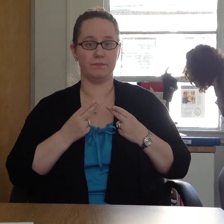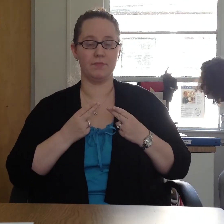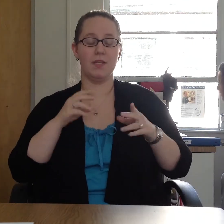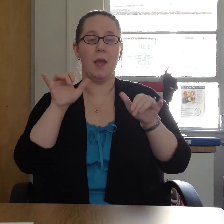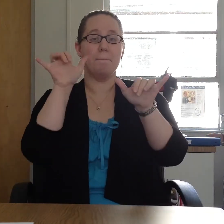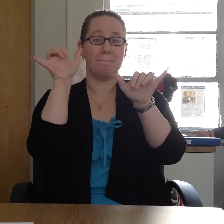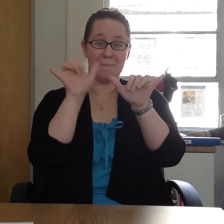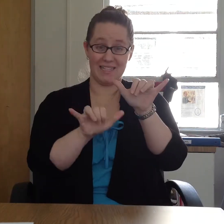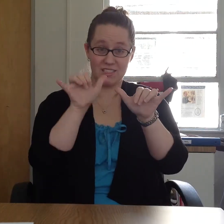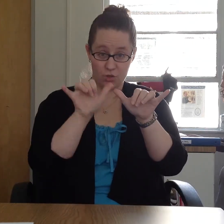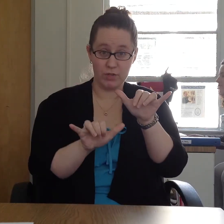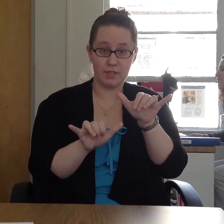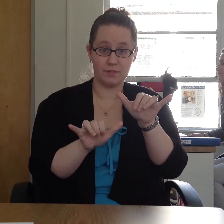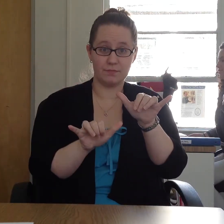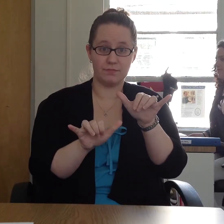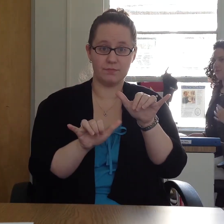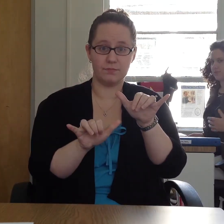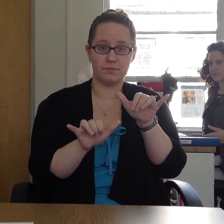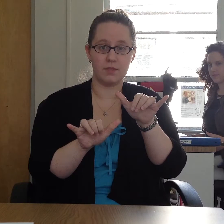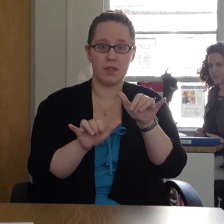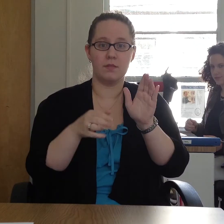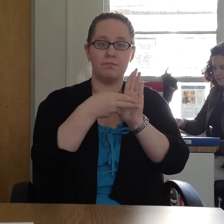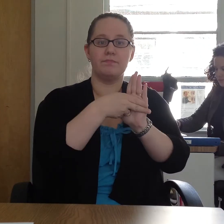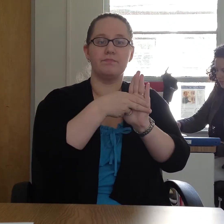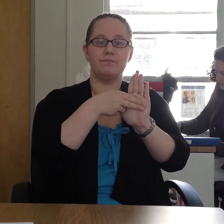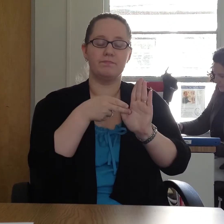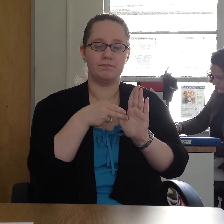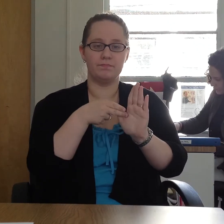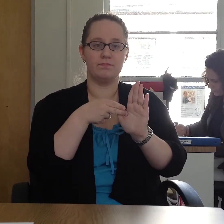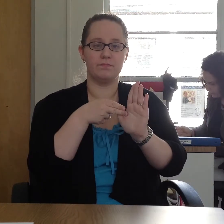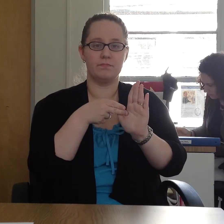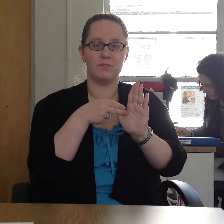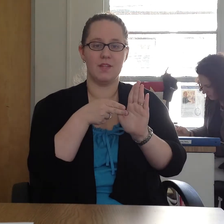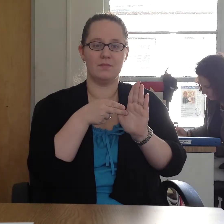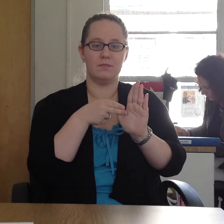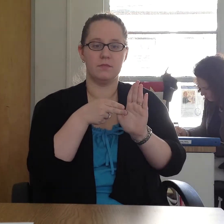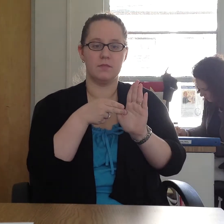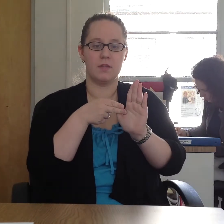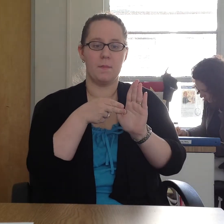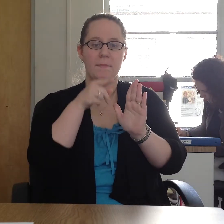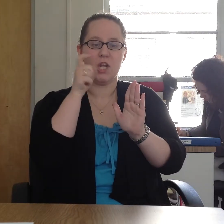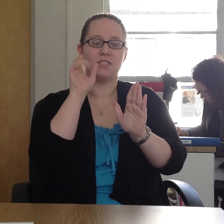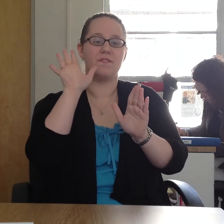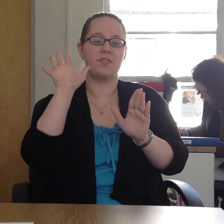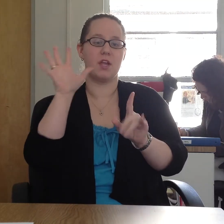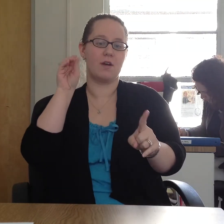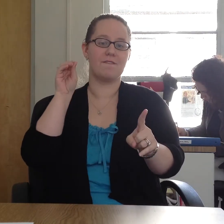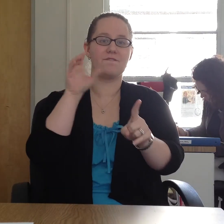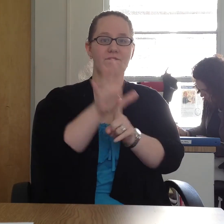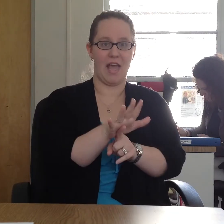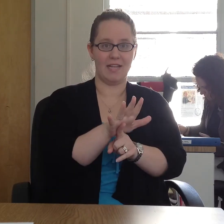Bacteria are classified according to their effect on humans in the following